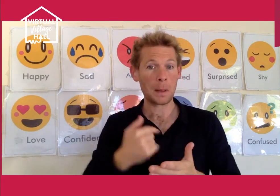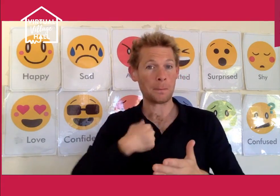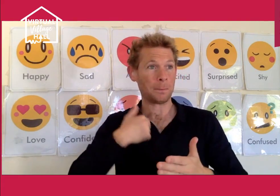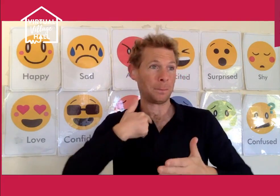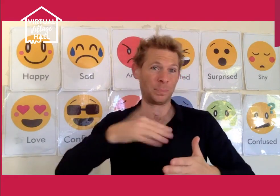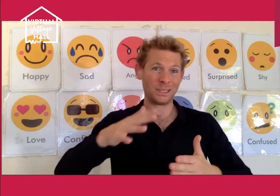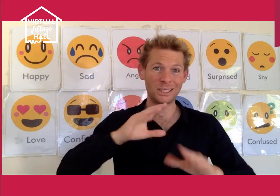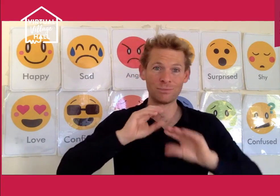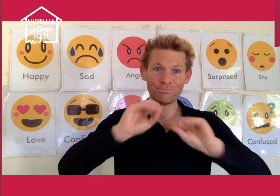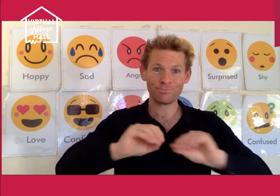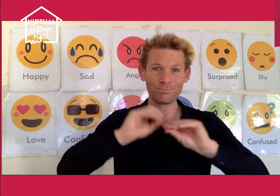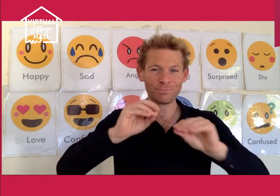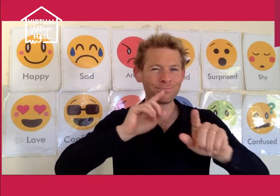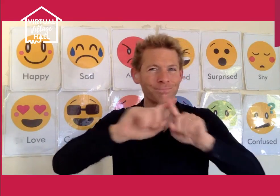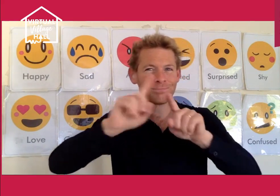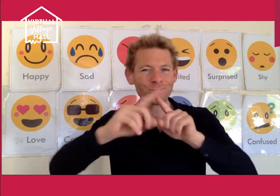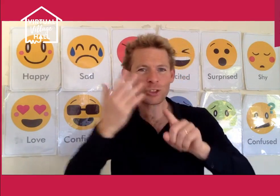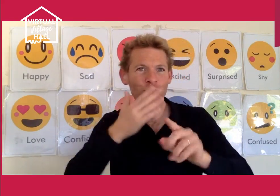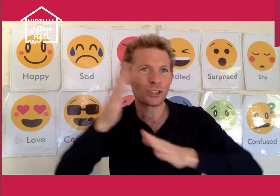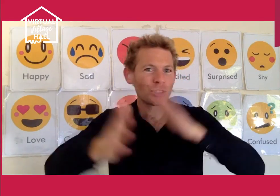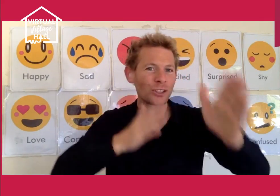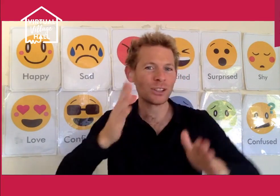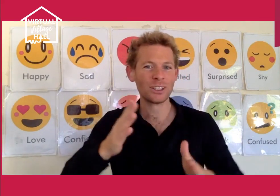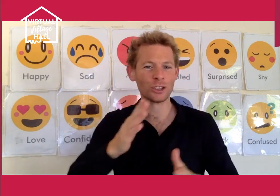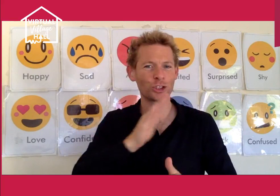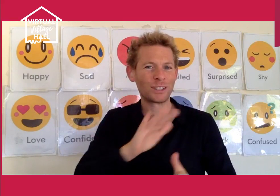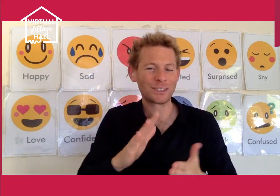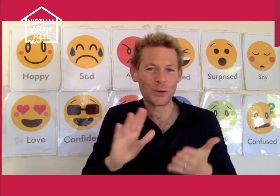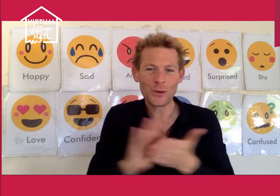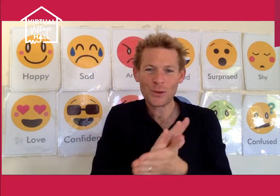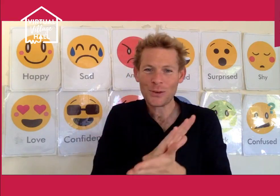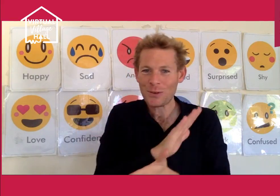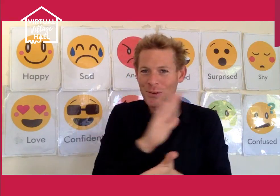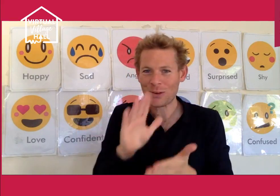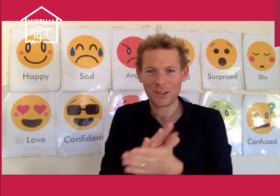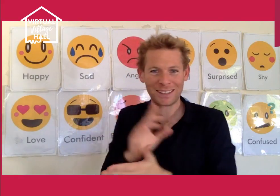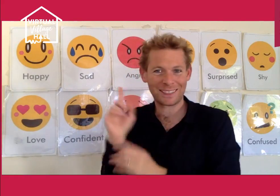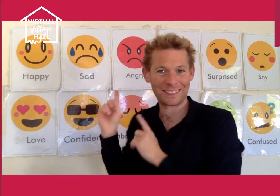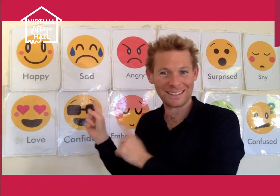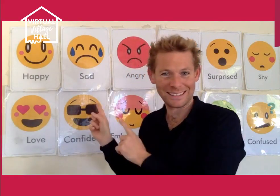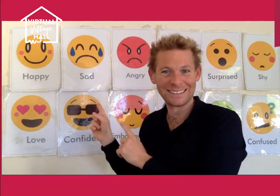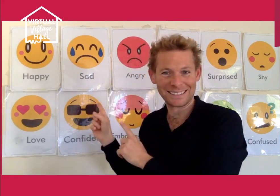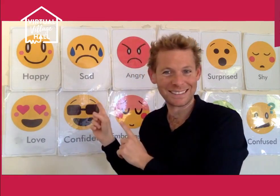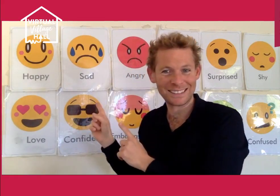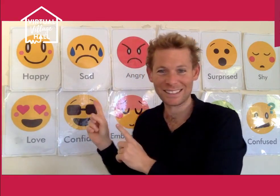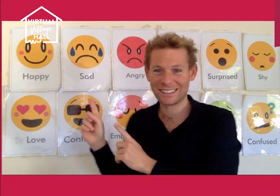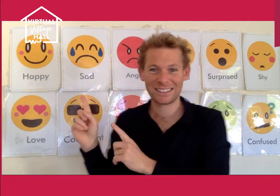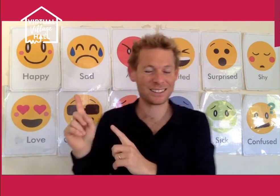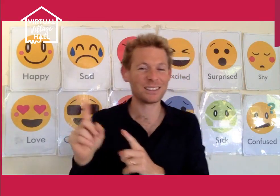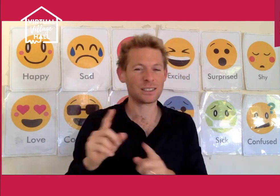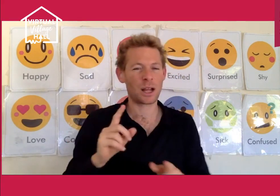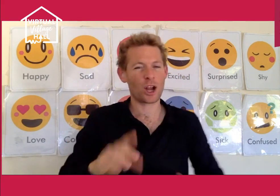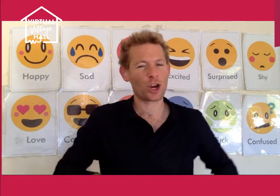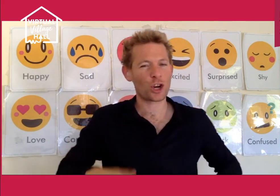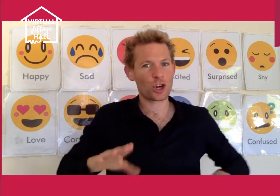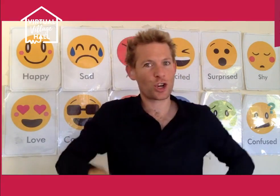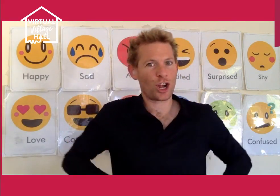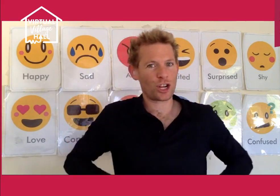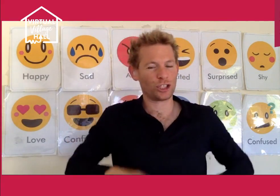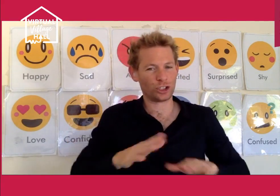a classroom environment. It can be really useful to have these signs. I often go to lots of different schools to teach sign language, and they love this part of